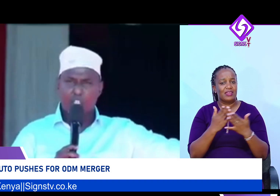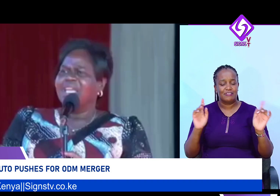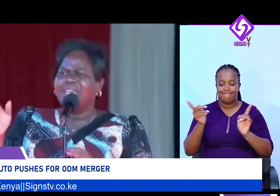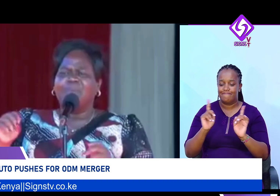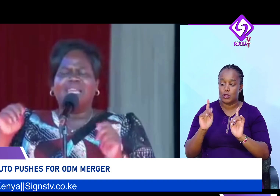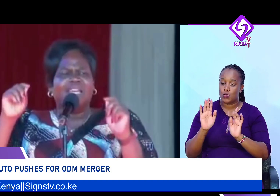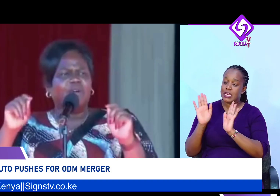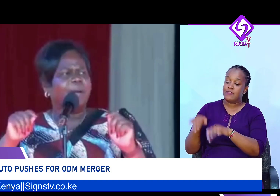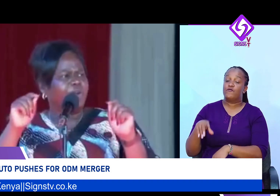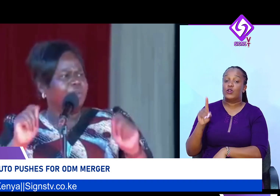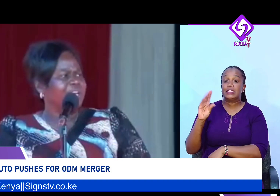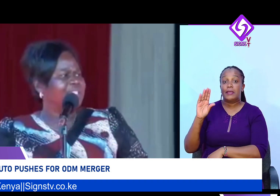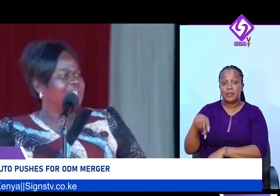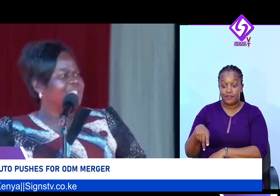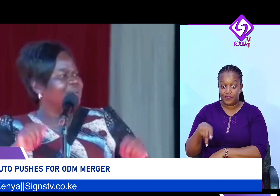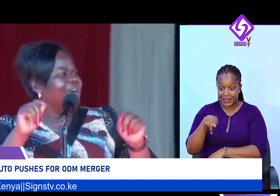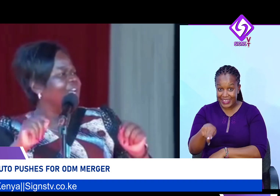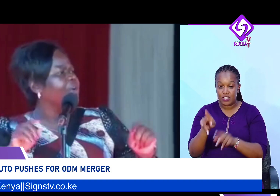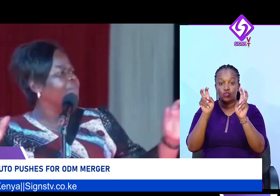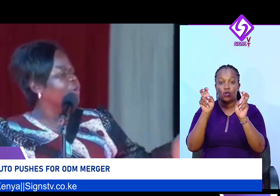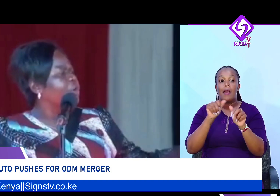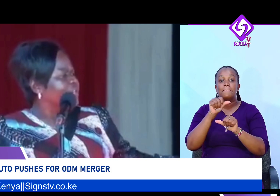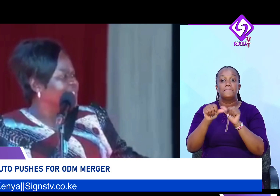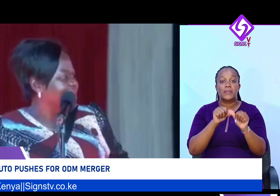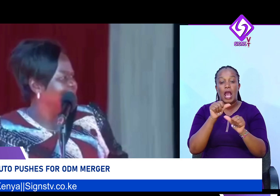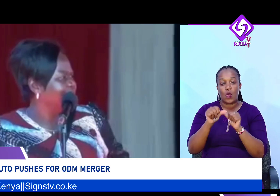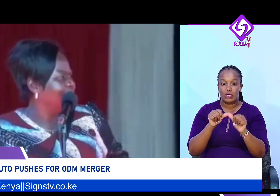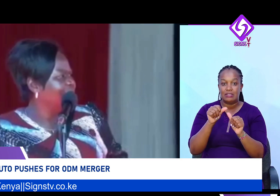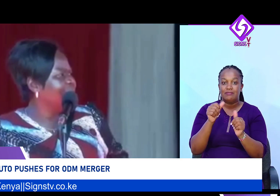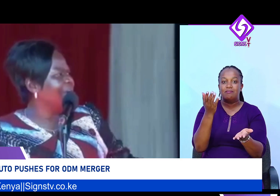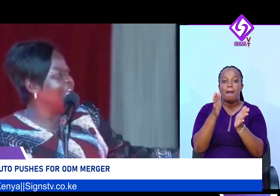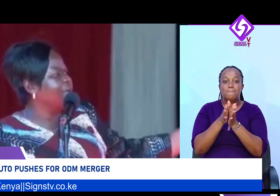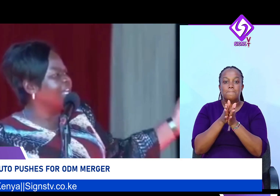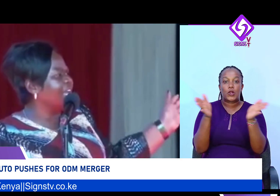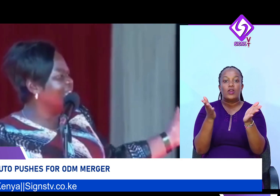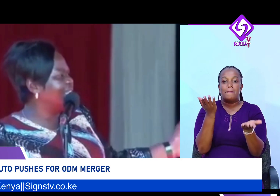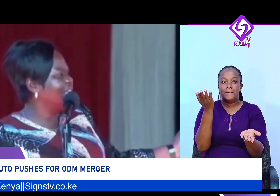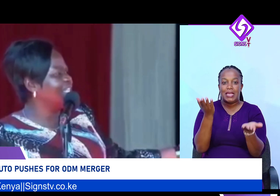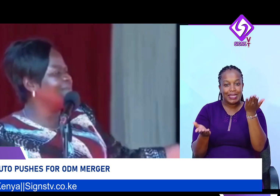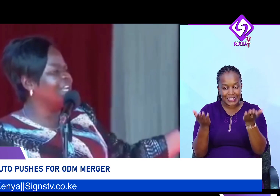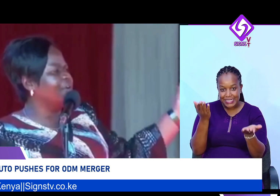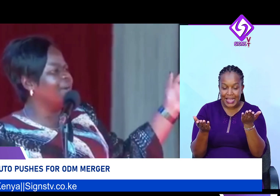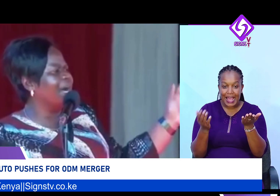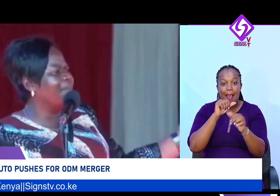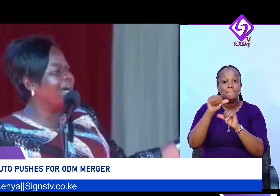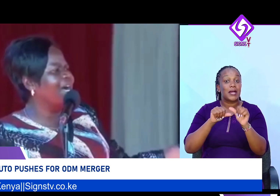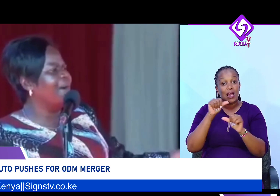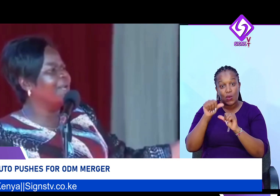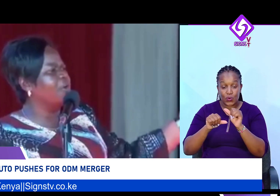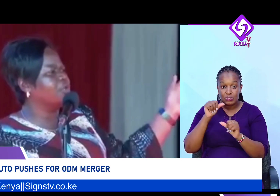Hii maneno ya broad based si maneno ya viongozi, si maneno ya rais, si maneno ya baba ama Dr.